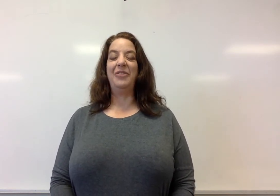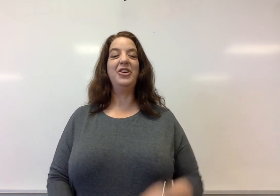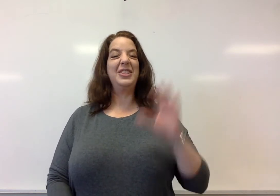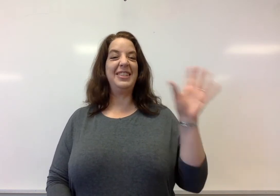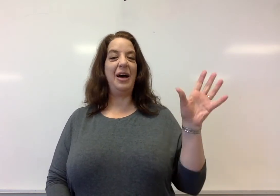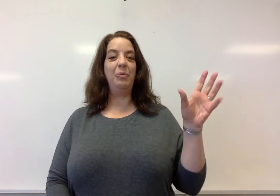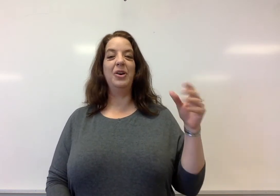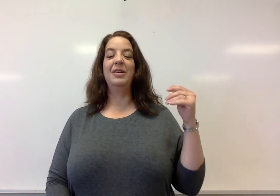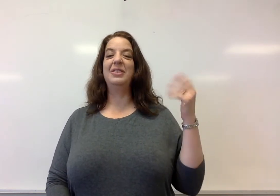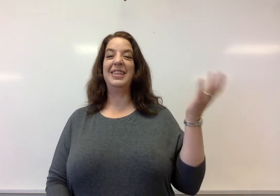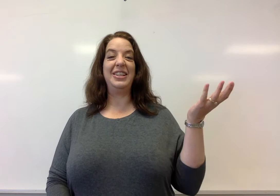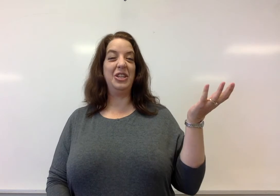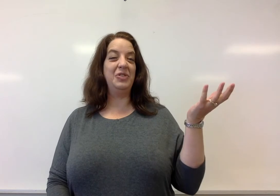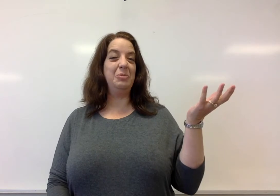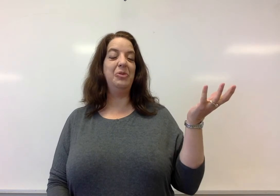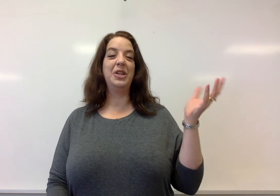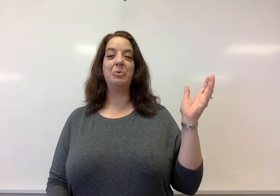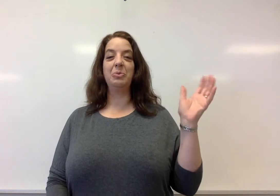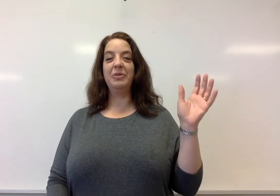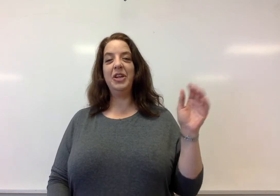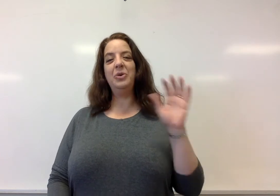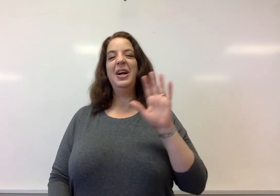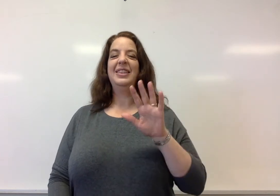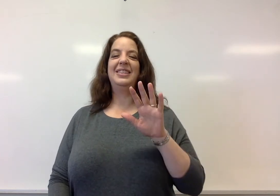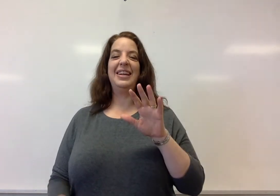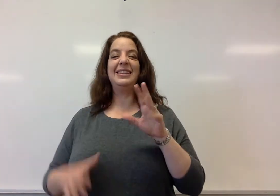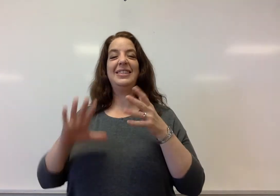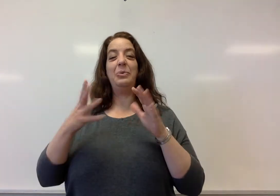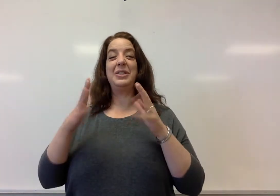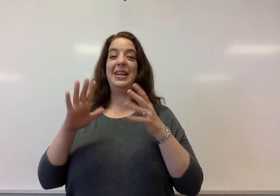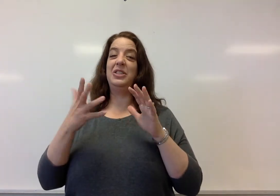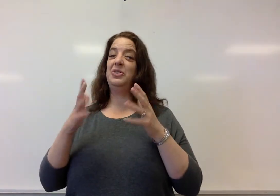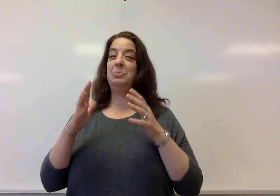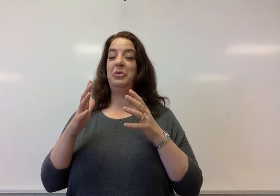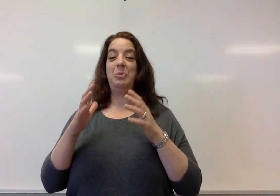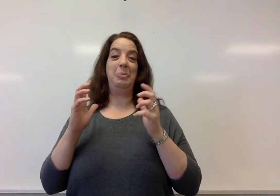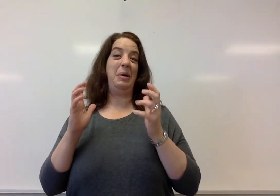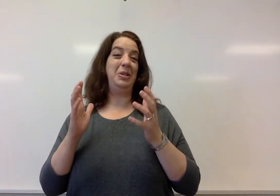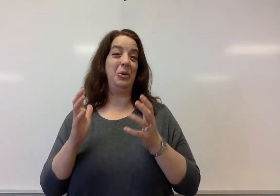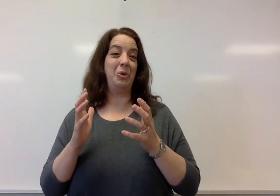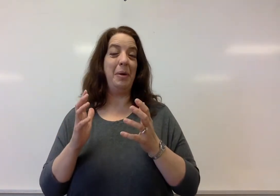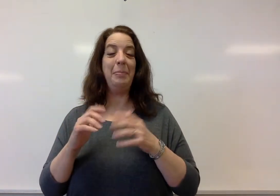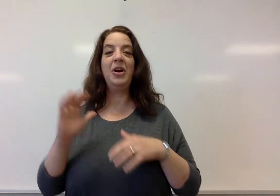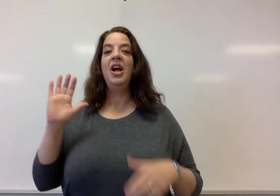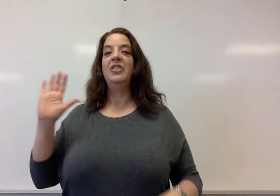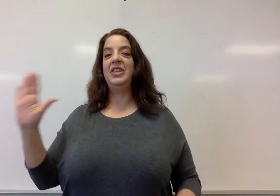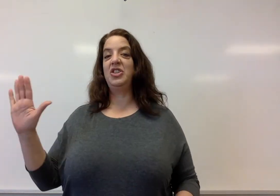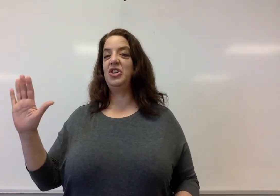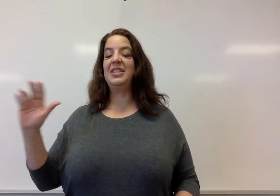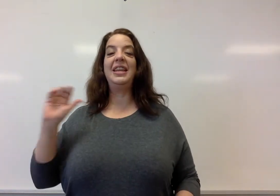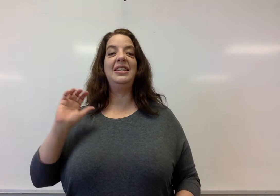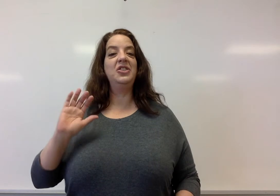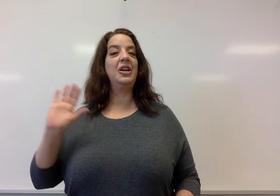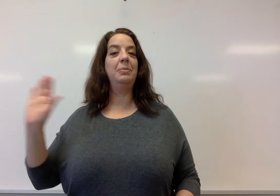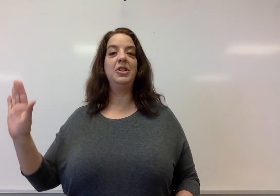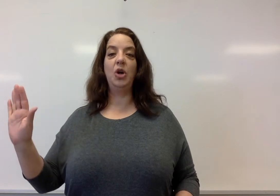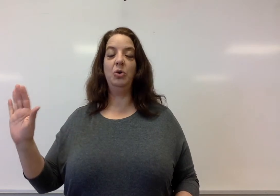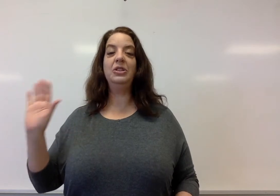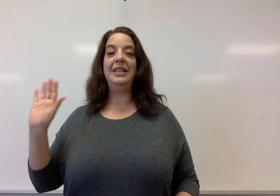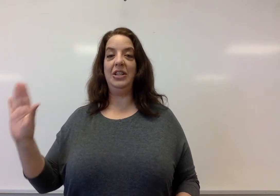first set were signs that you've seen before that we'll review. The second set were signs you've seen before but probably don't remember. This third set, these are going to be totally new